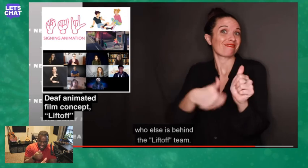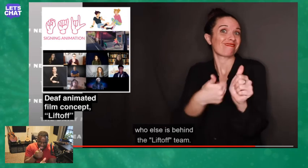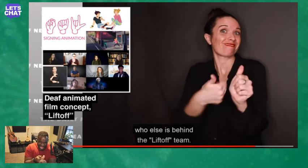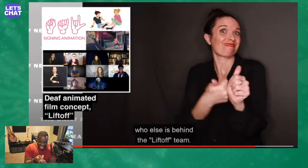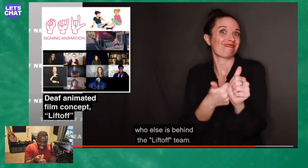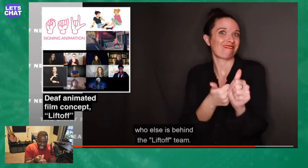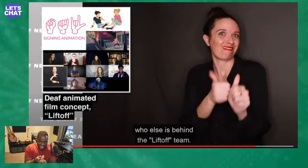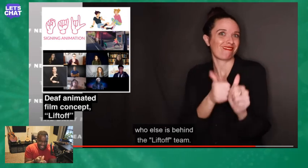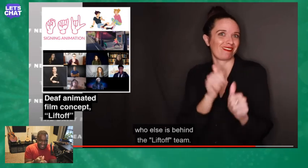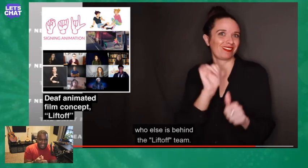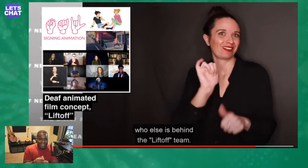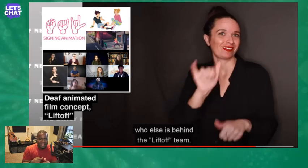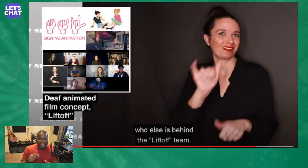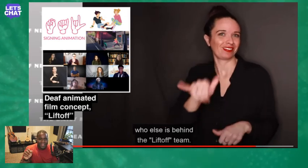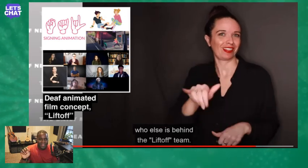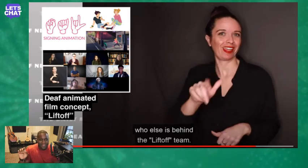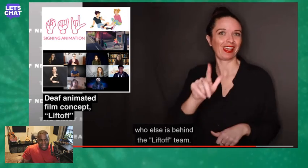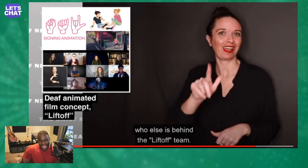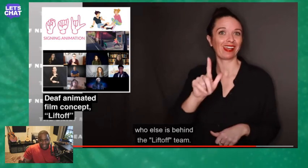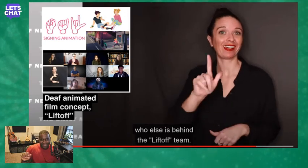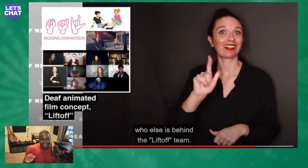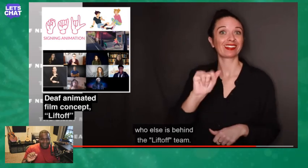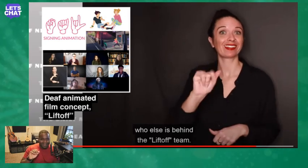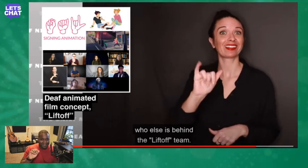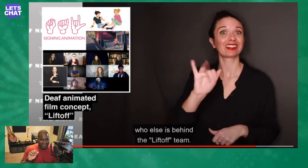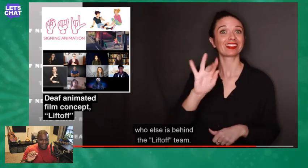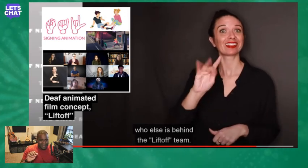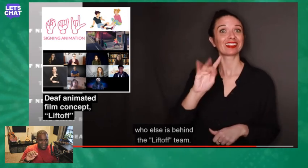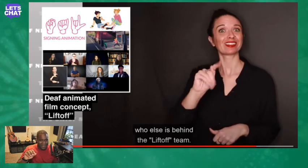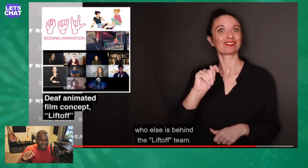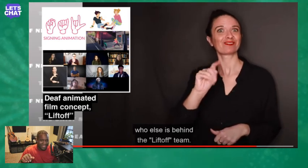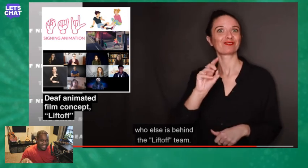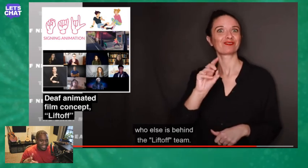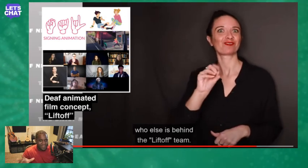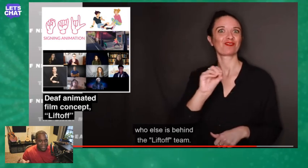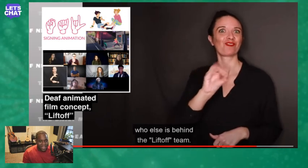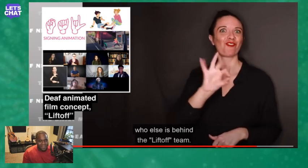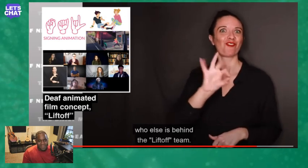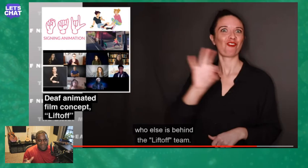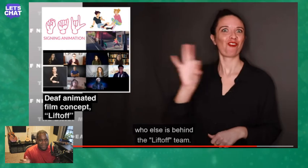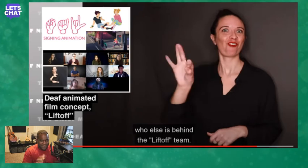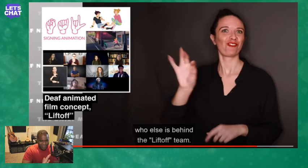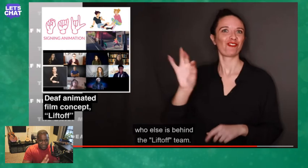is behind that